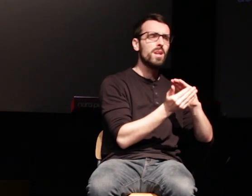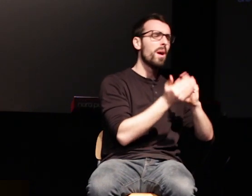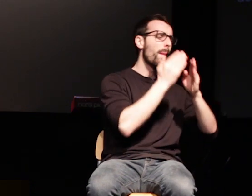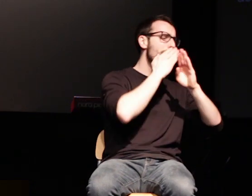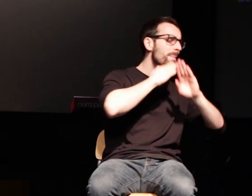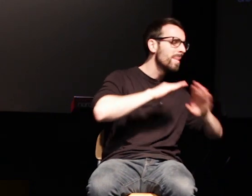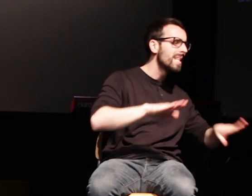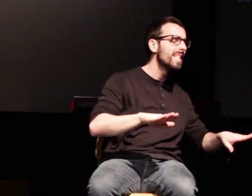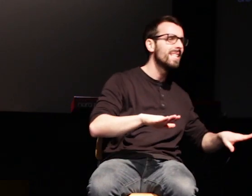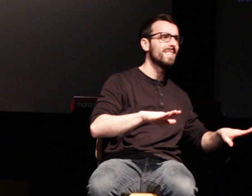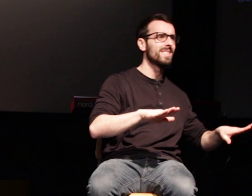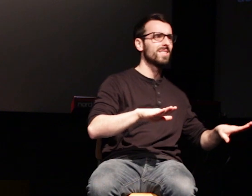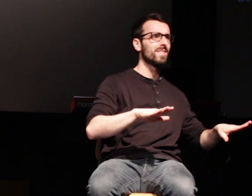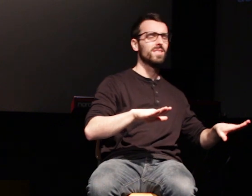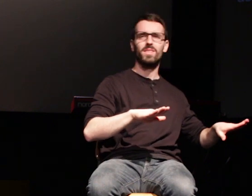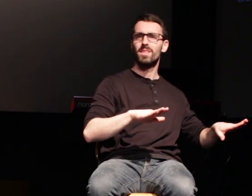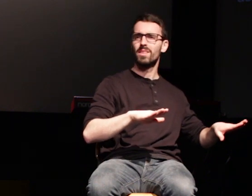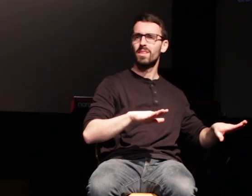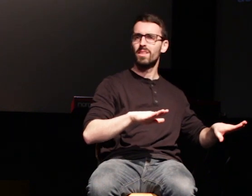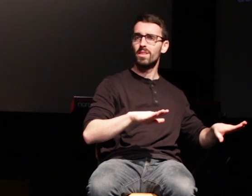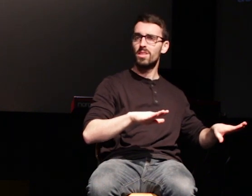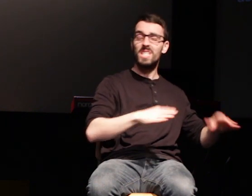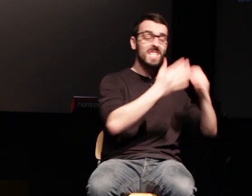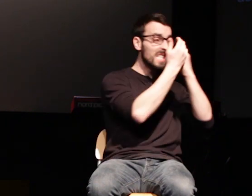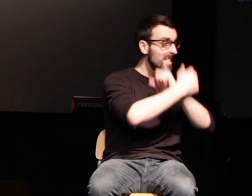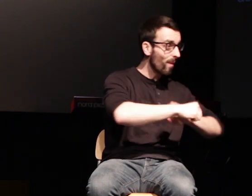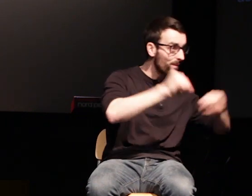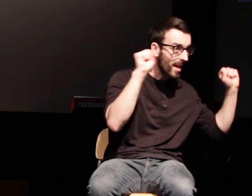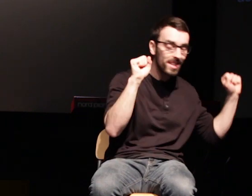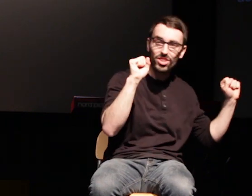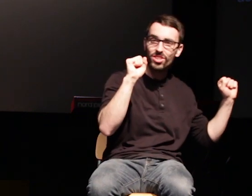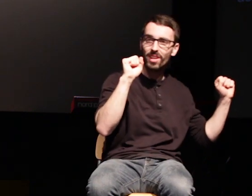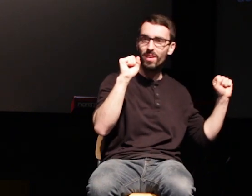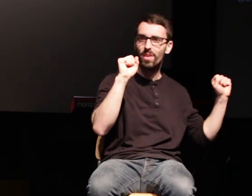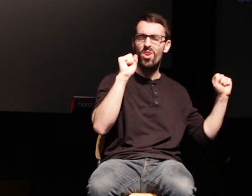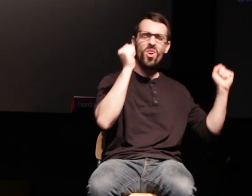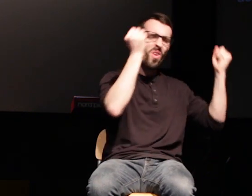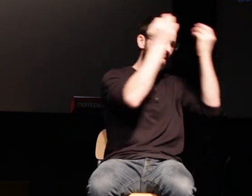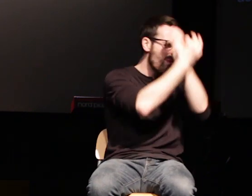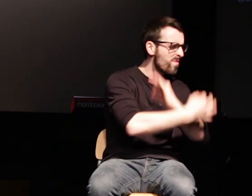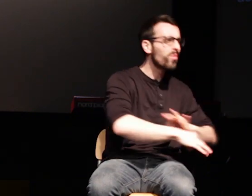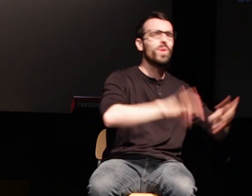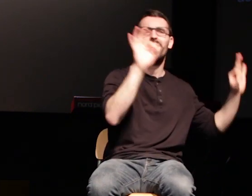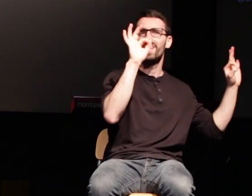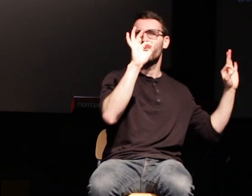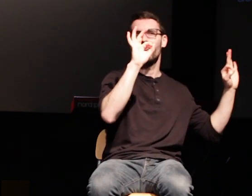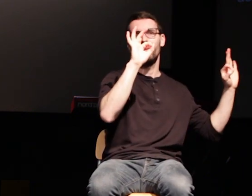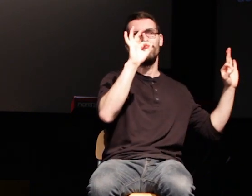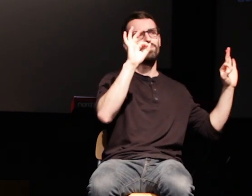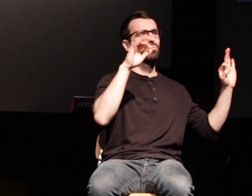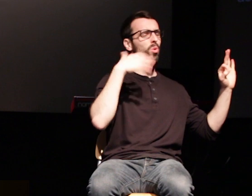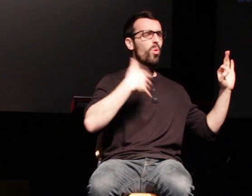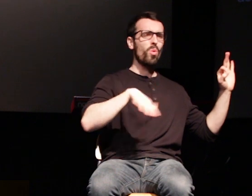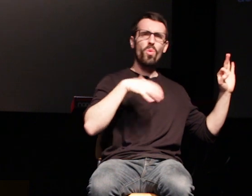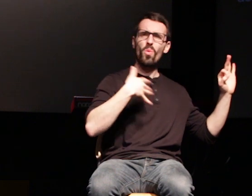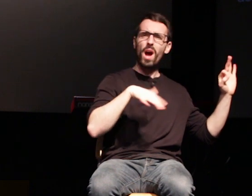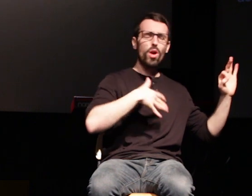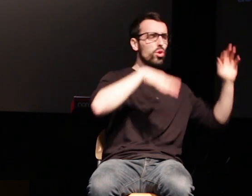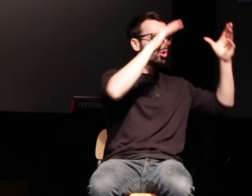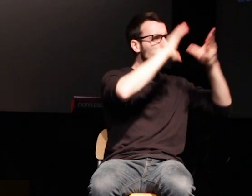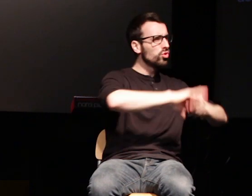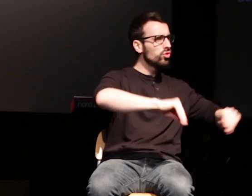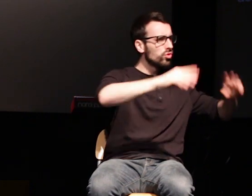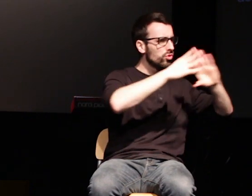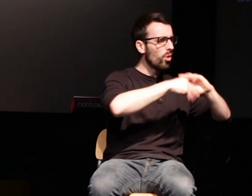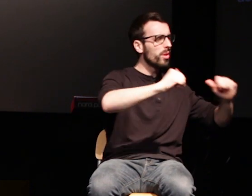peace, even bigger than that, though, of salvation, of freedom, and of liberation. Stories of